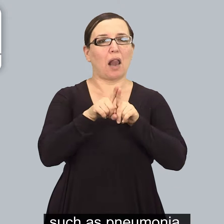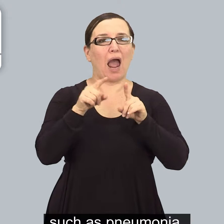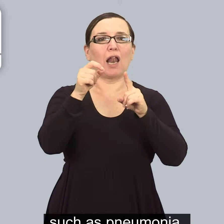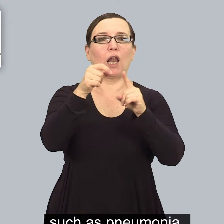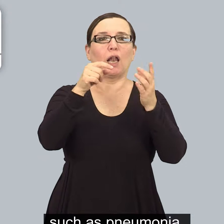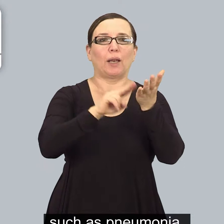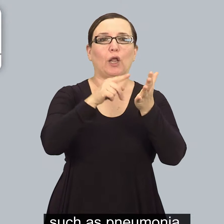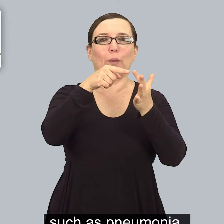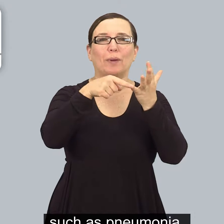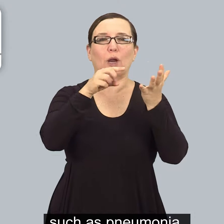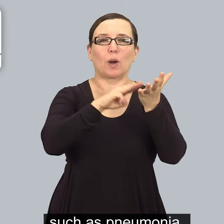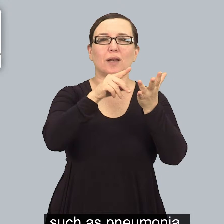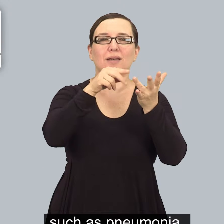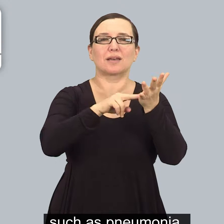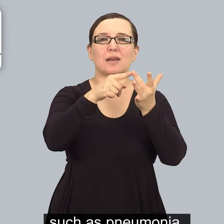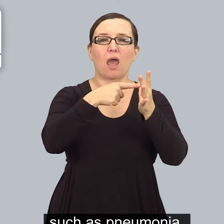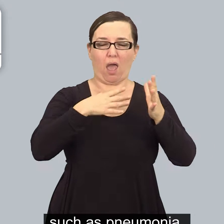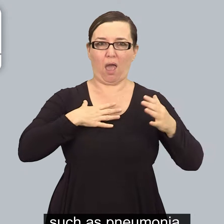such as pneumonia.